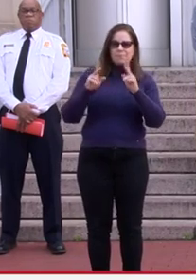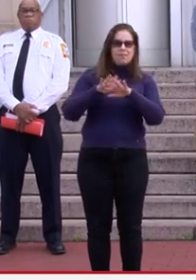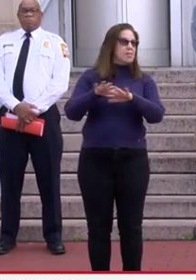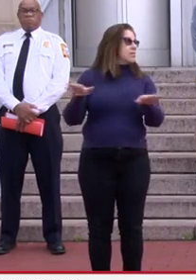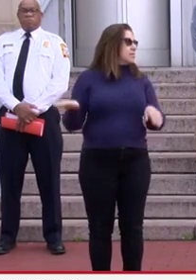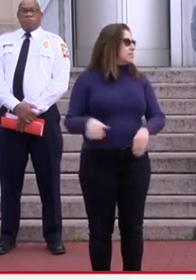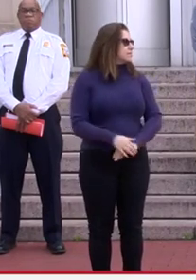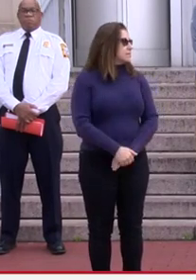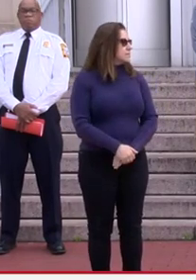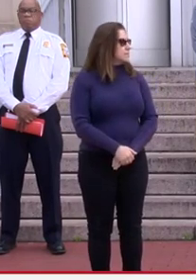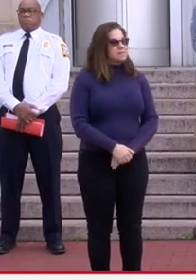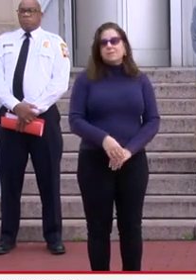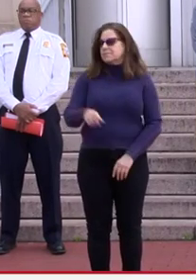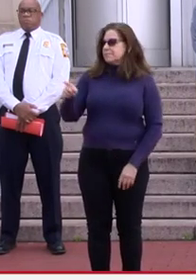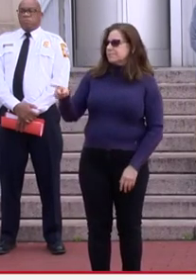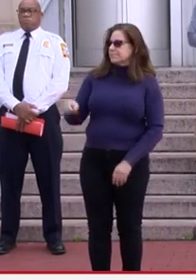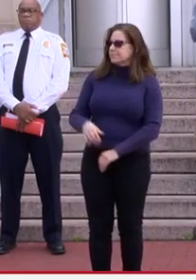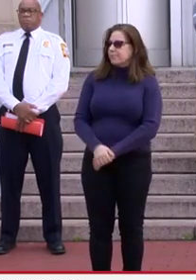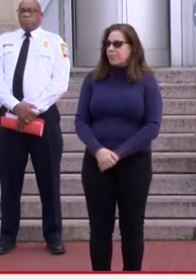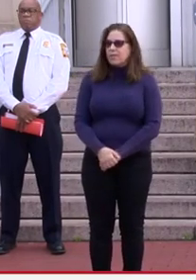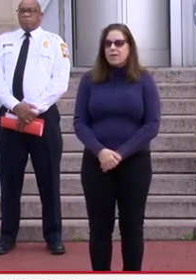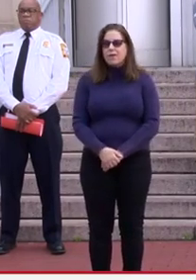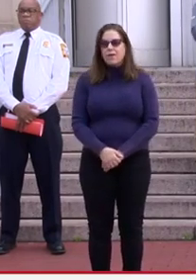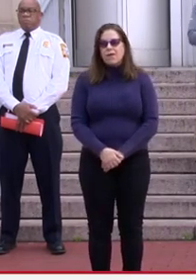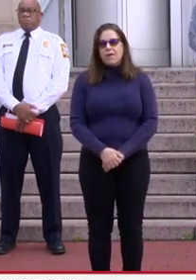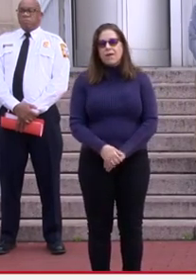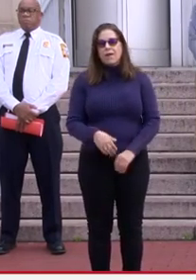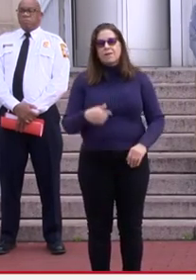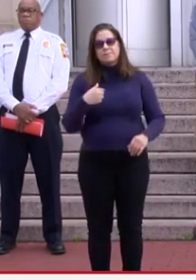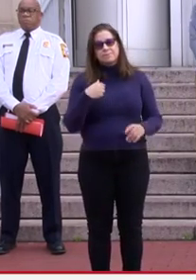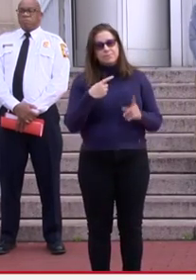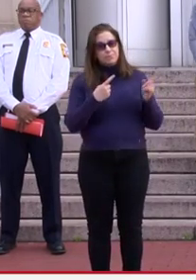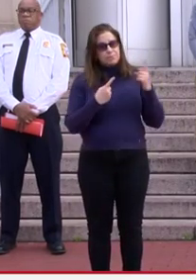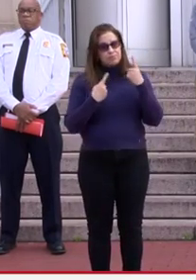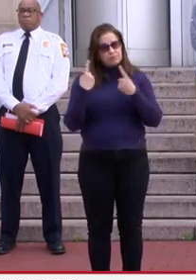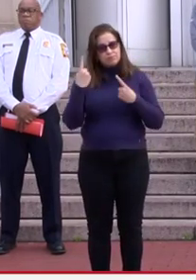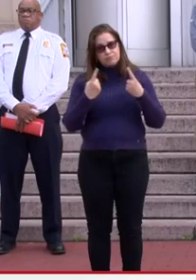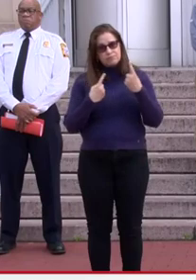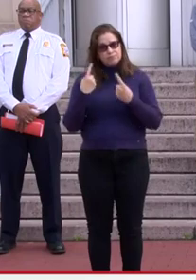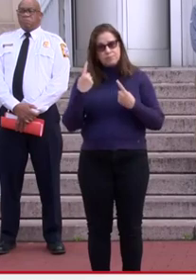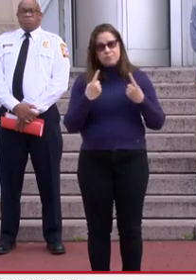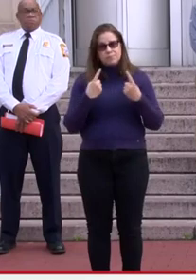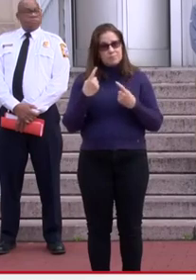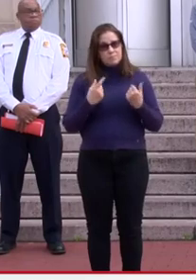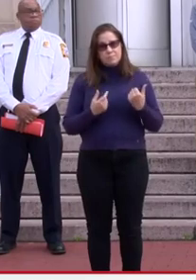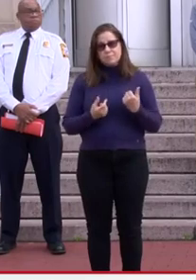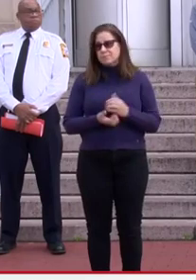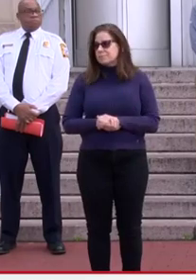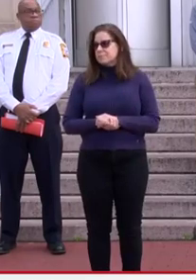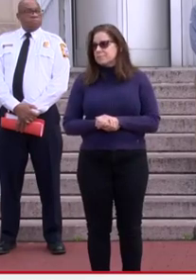Are you considering ordering DC residents to shelter in place?